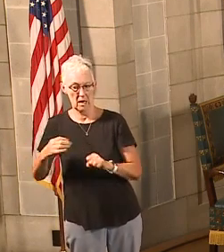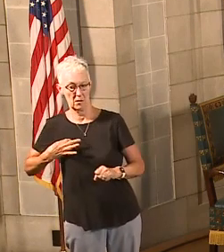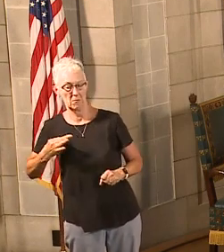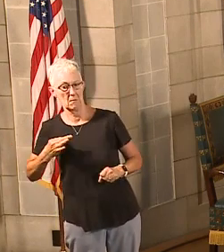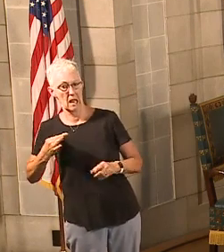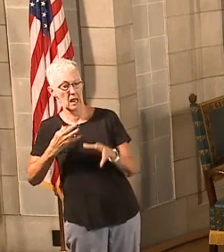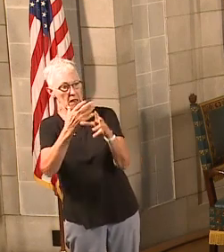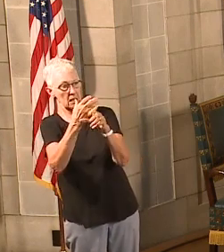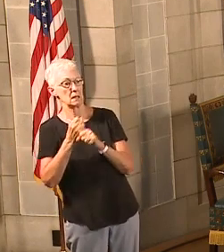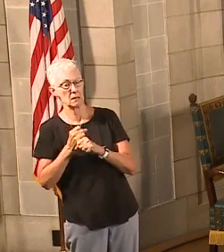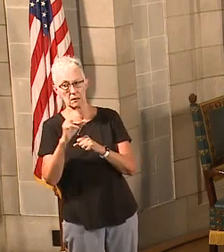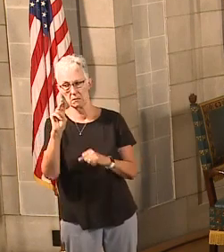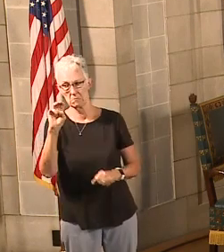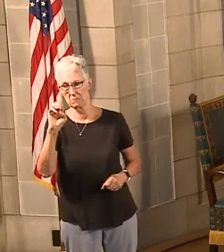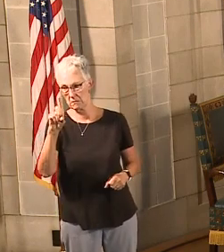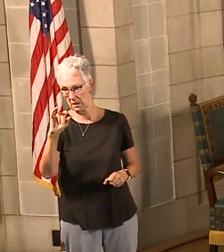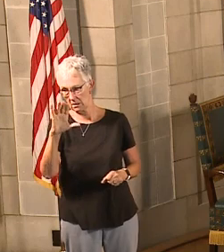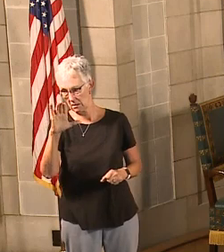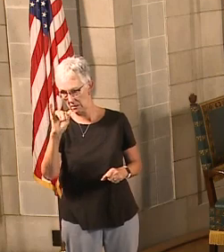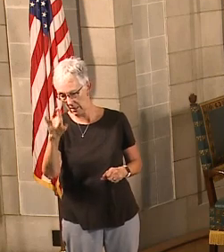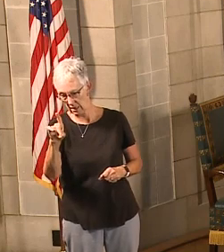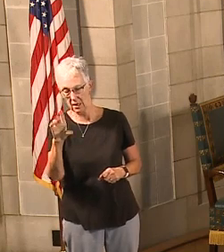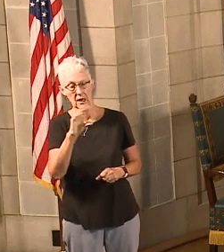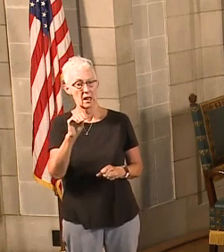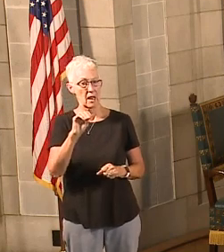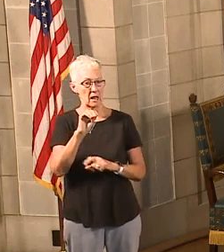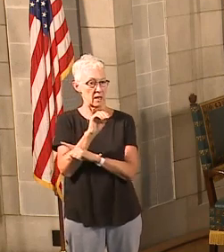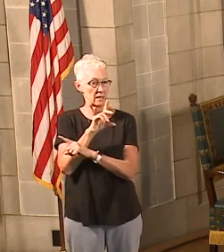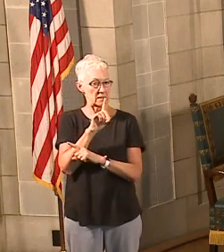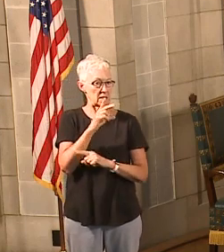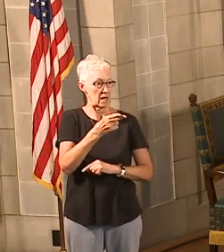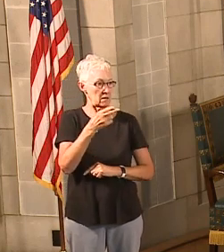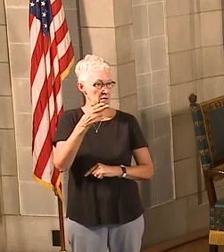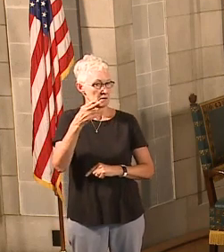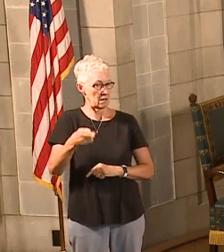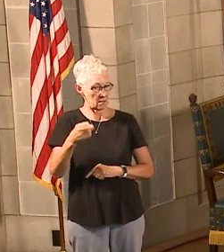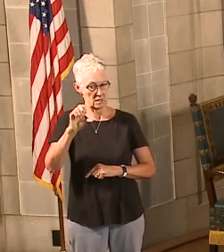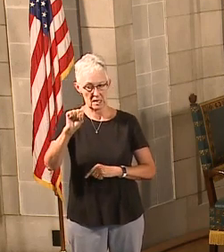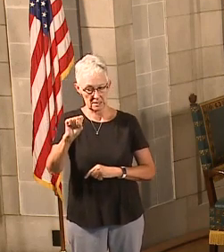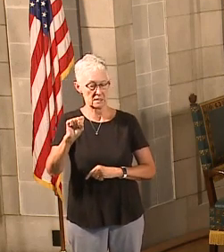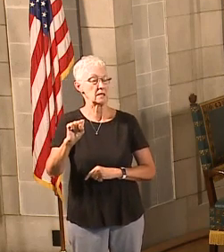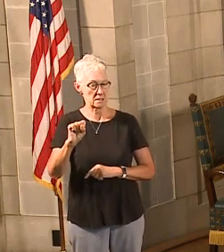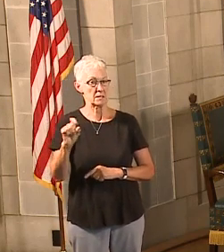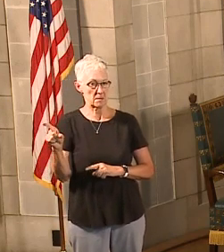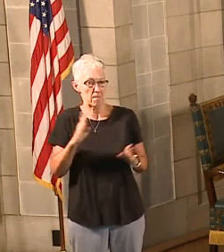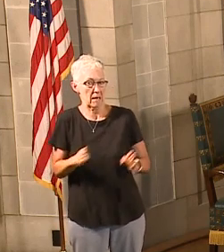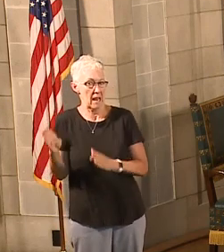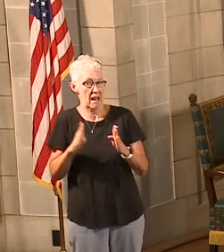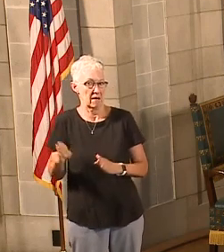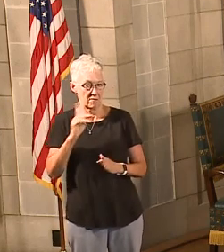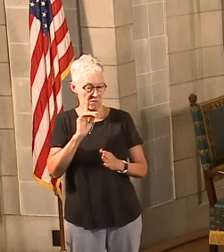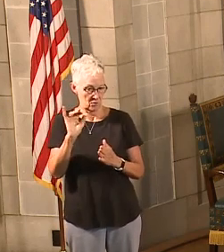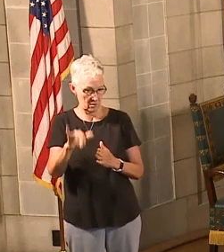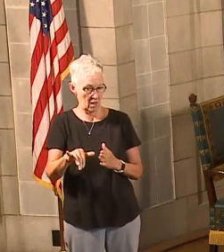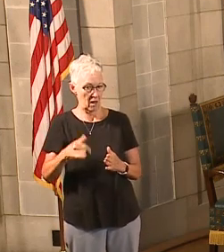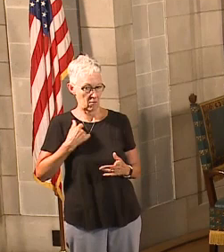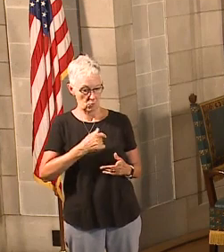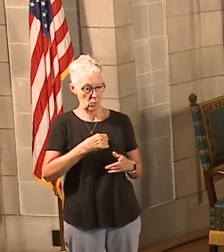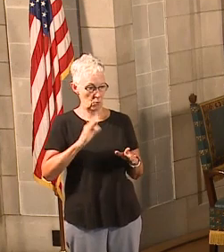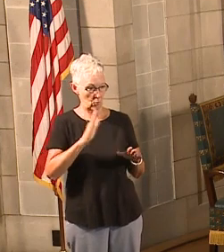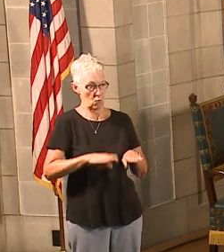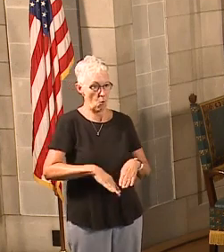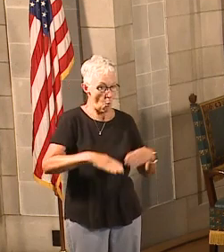at DHHS has been working to get that implemented, and we are planning on an enrollment date of August 1st and